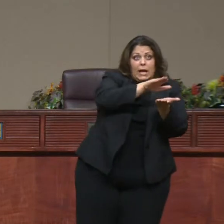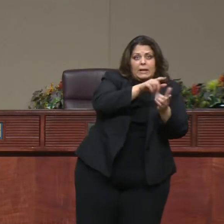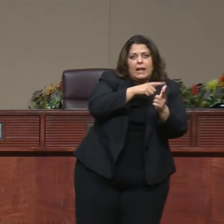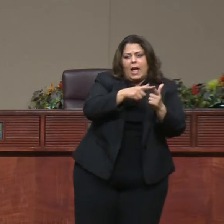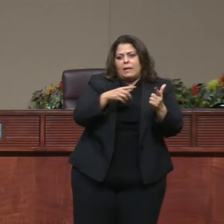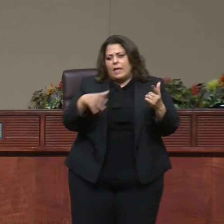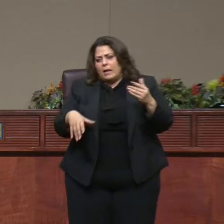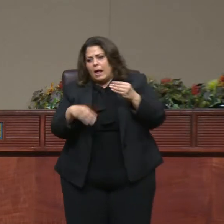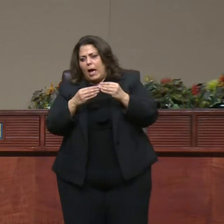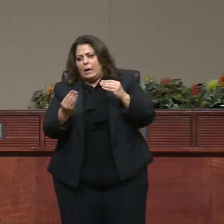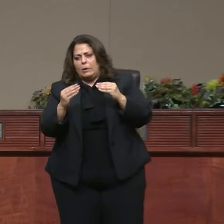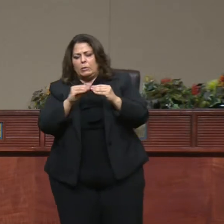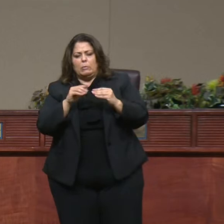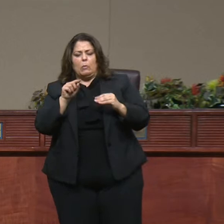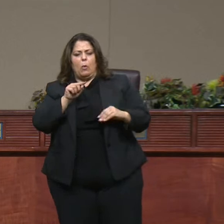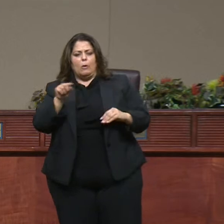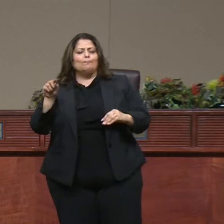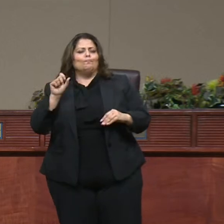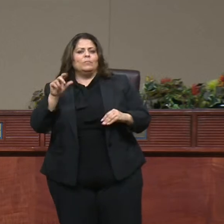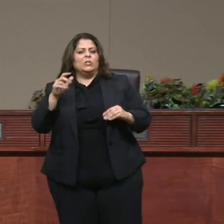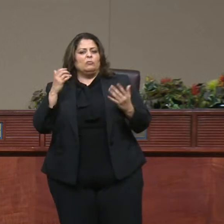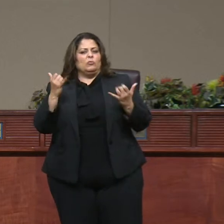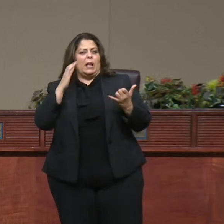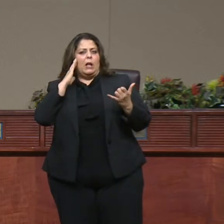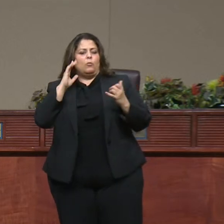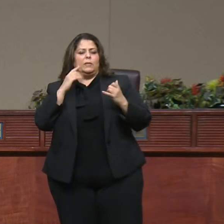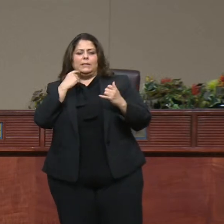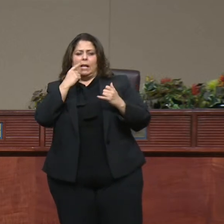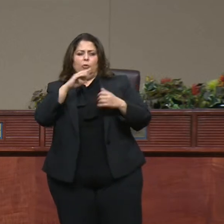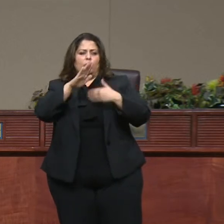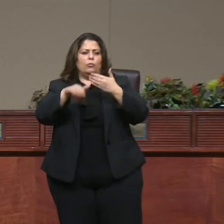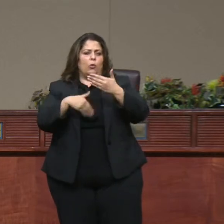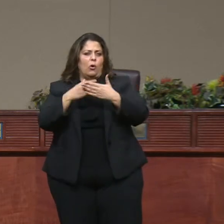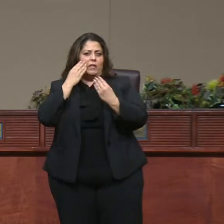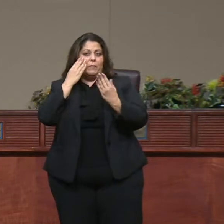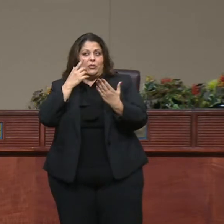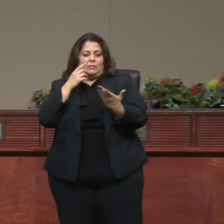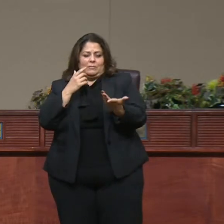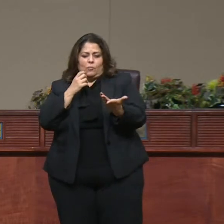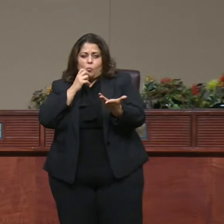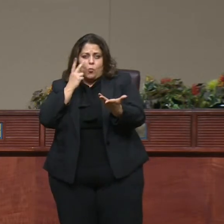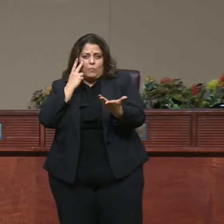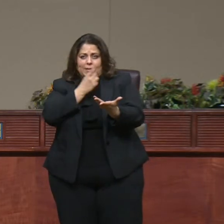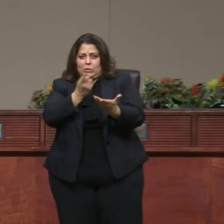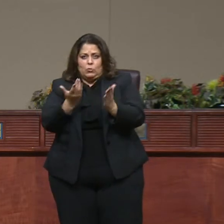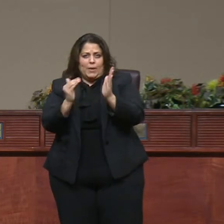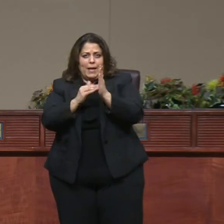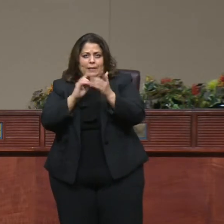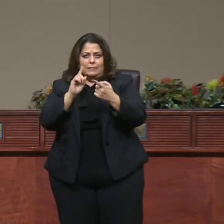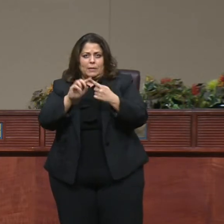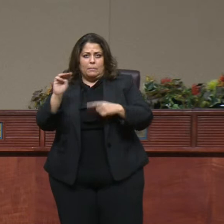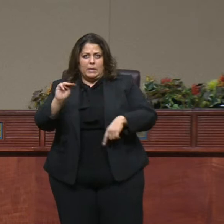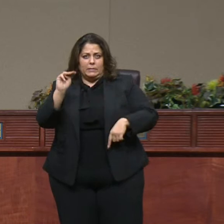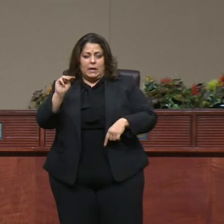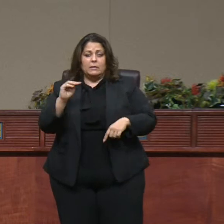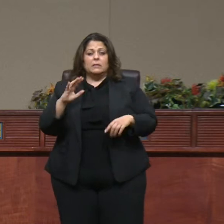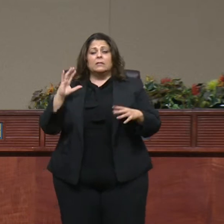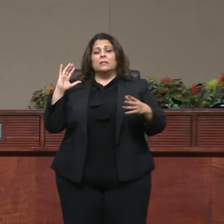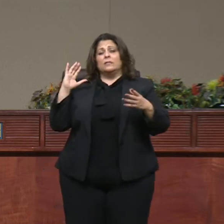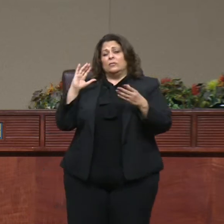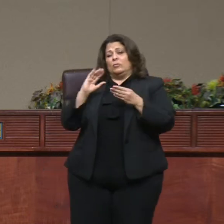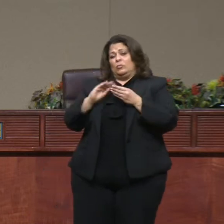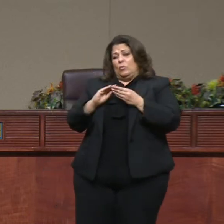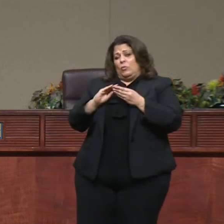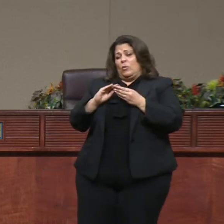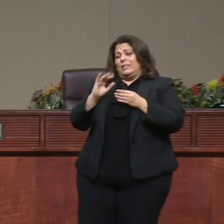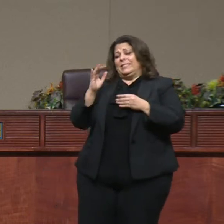give you the entire of the data, as we will not see you until Monday. So a total of 19 deaths have